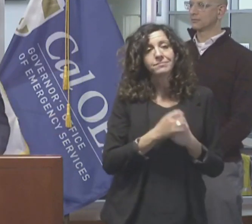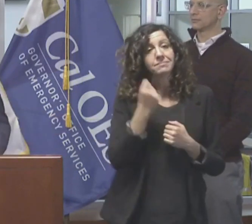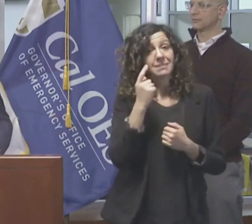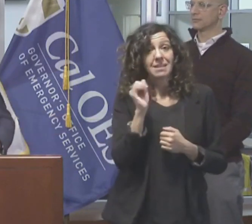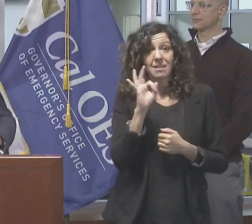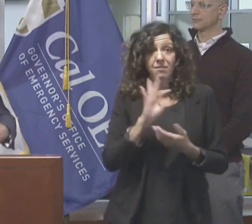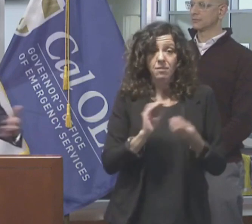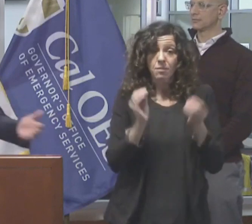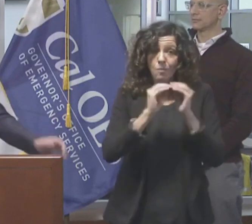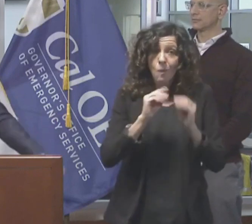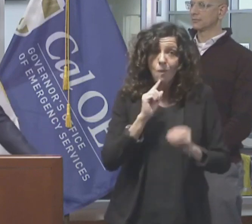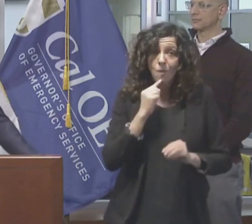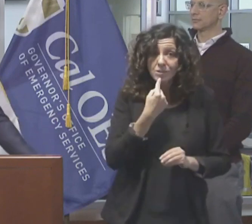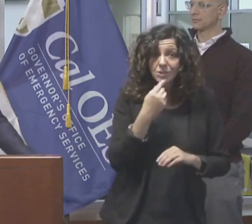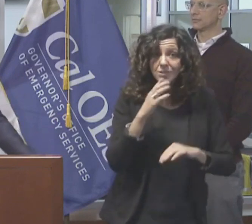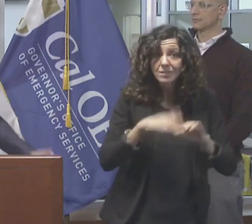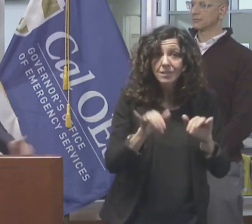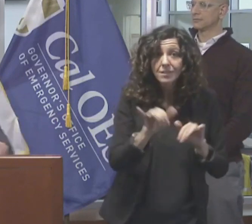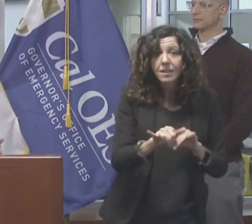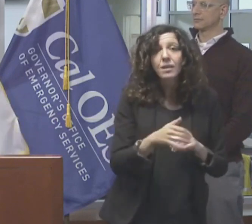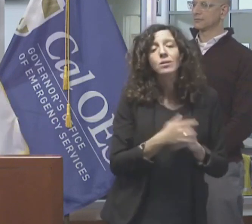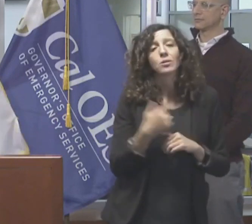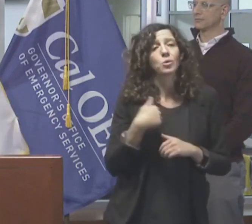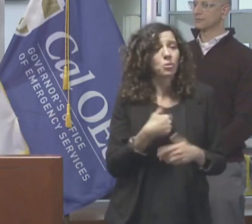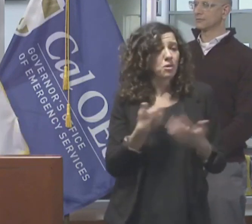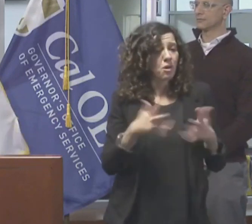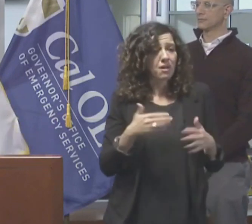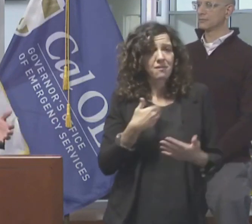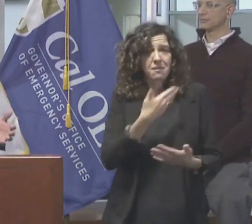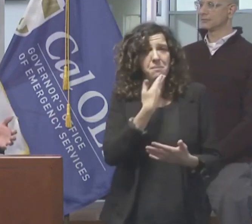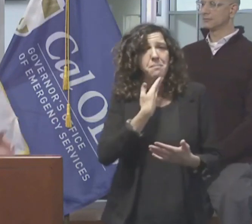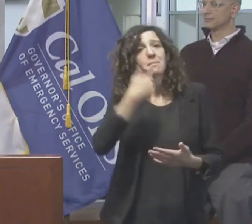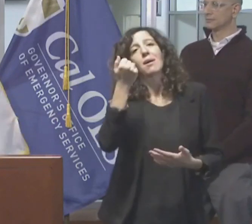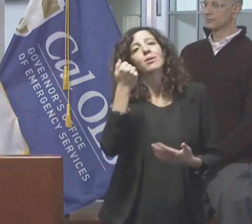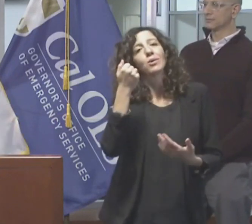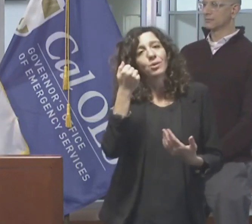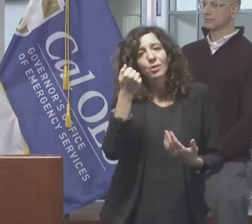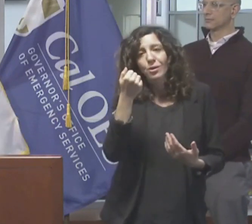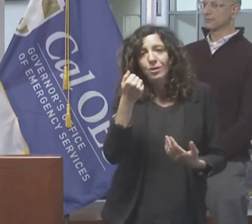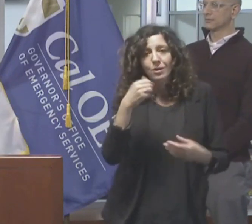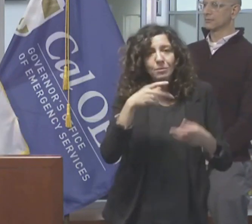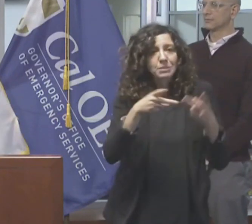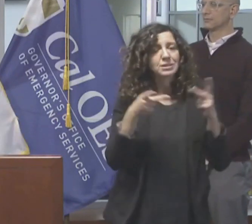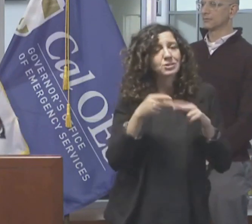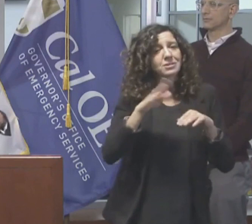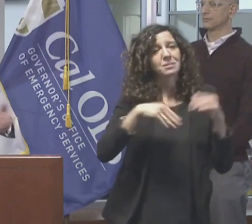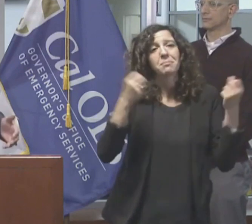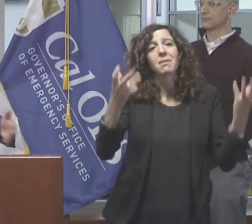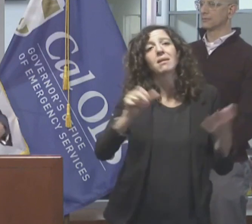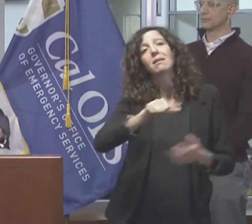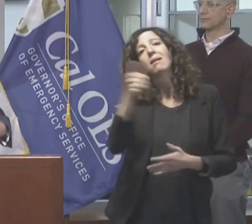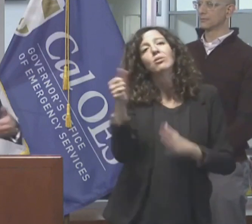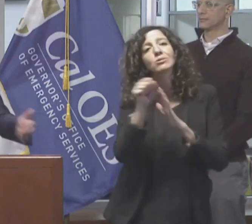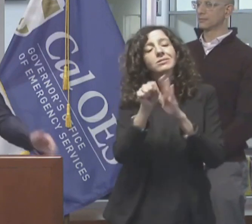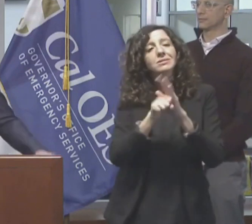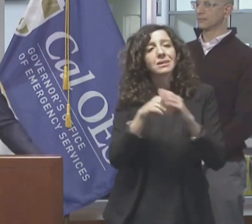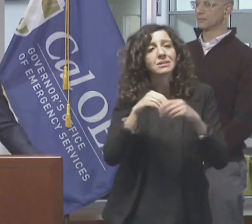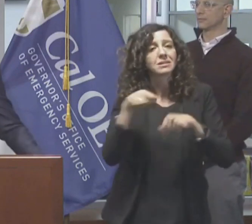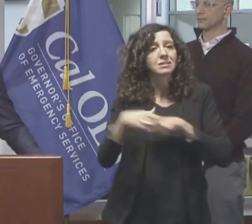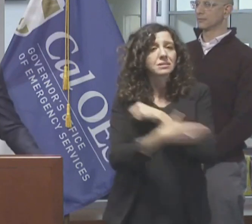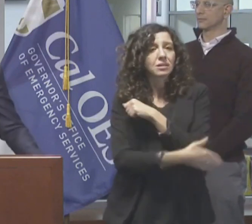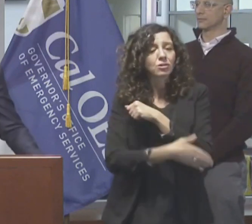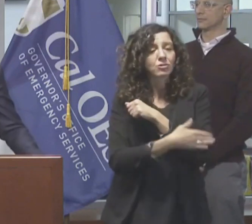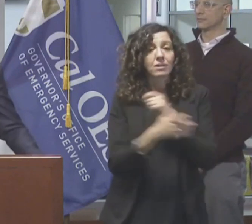severe, we are better positioned, I think, the vast majority of states in this country, and you're then having a different conversation about